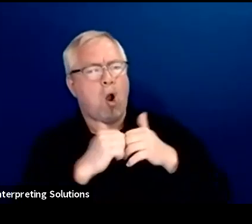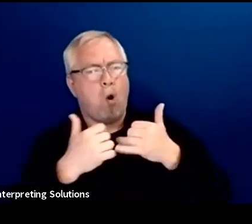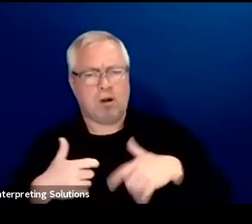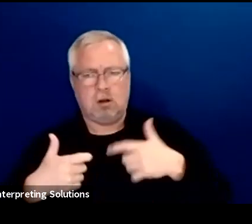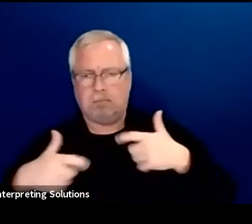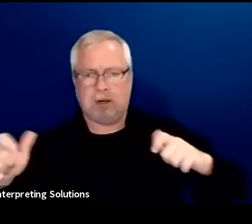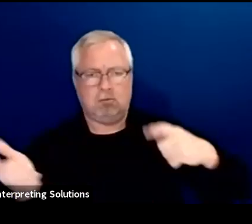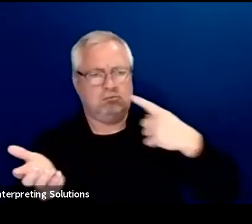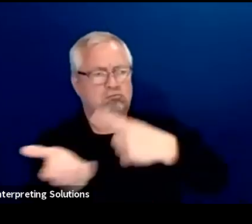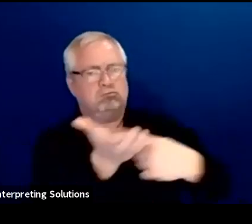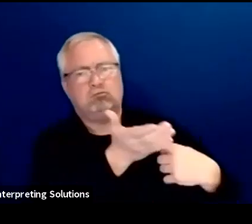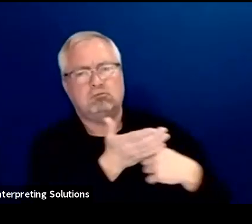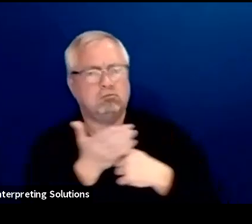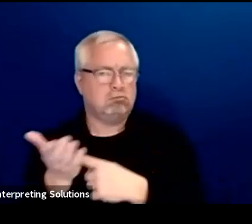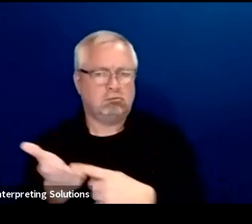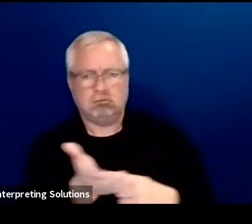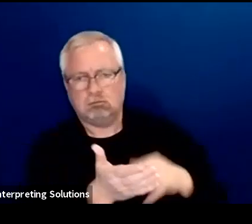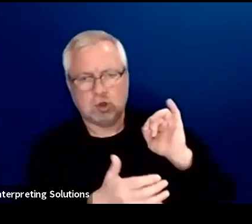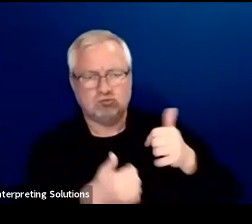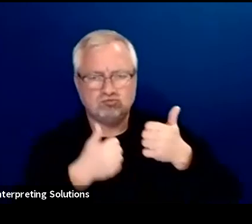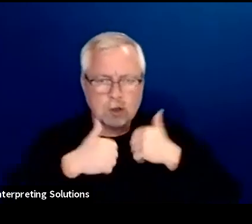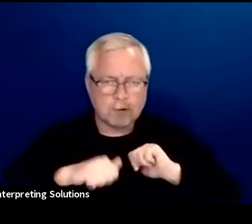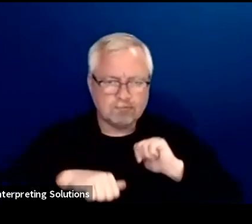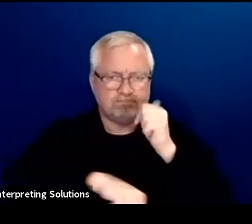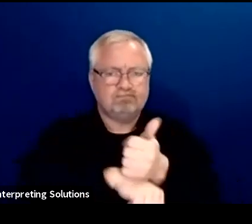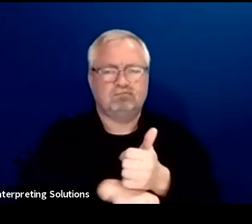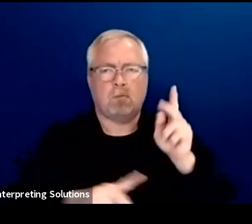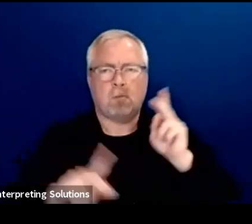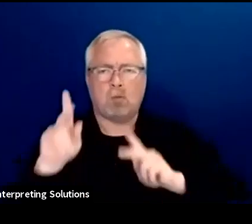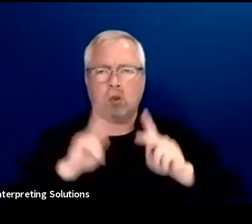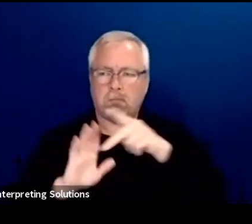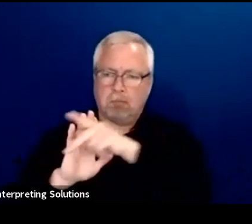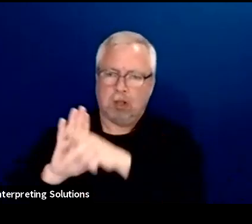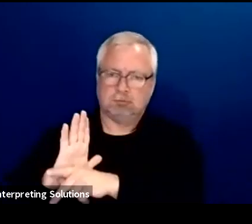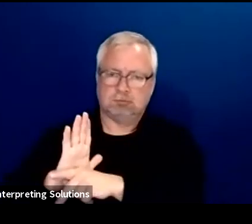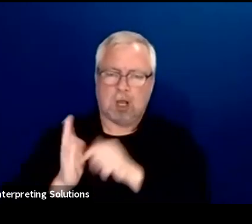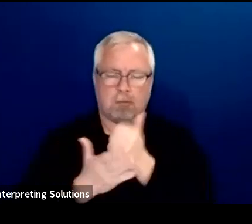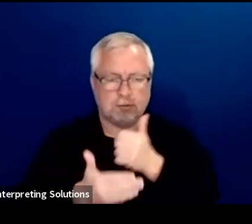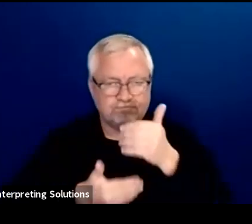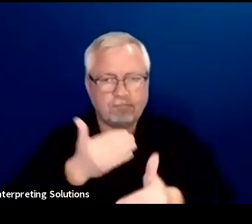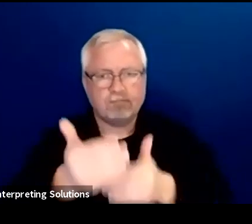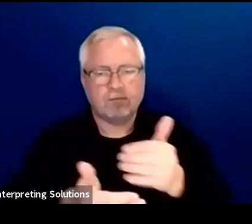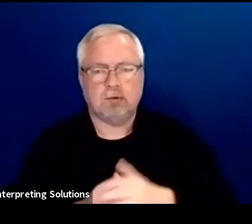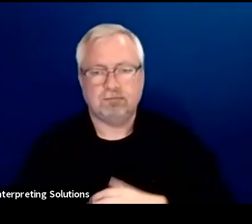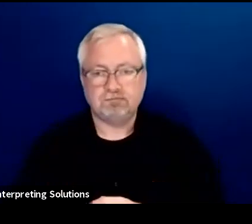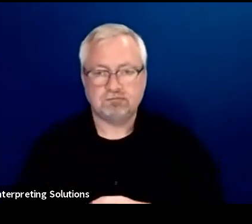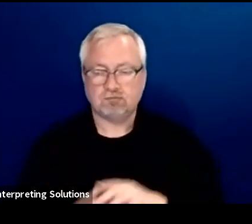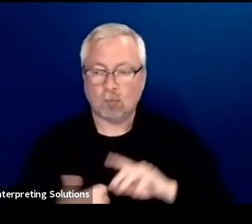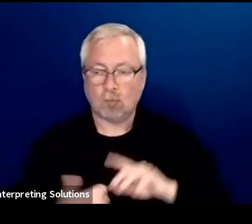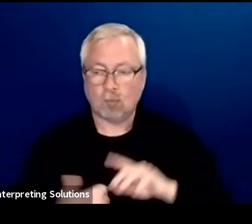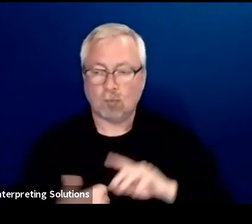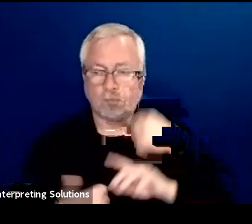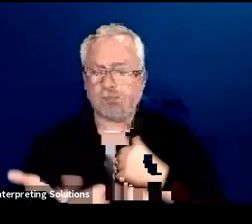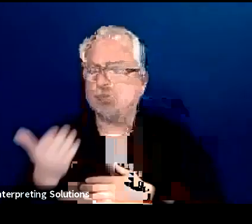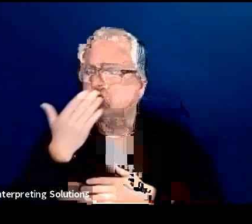set public policy moving forward? Yeah, thanks, Darren. Good question. A lot. We understand that